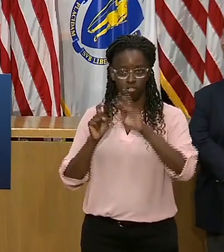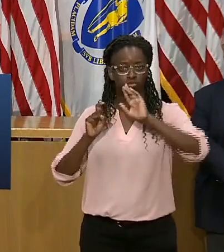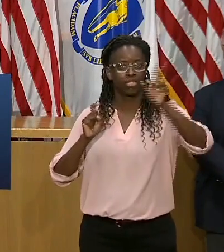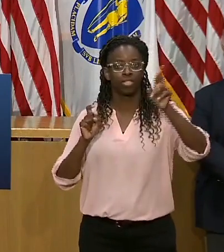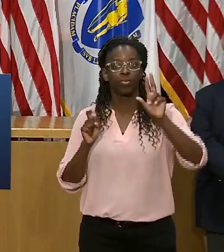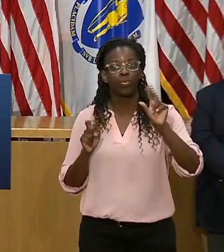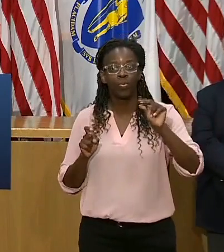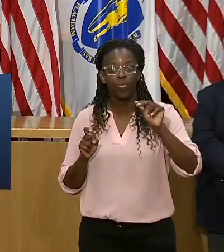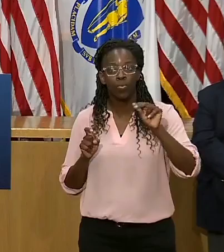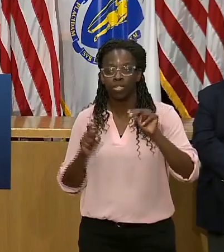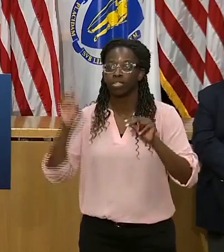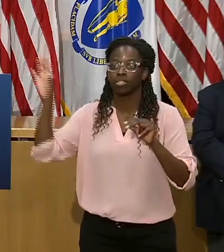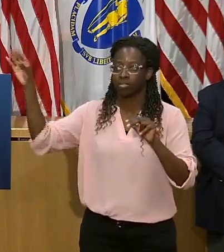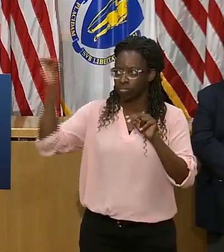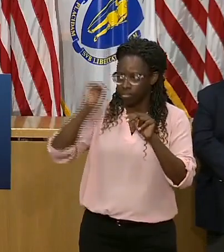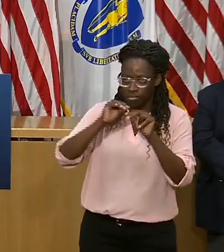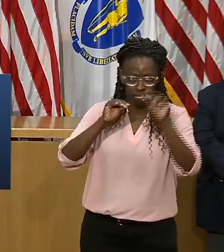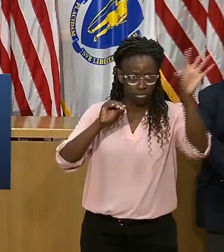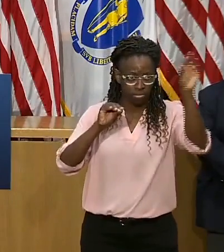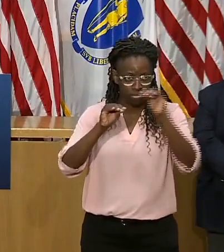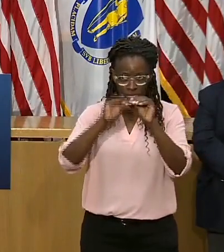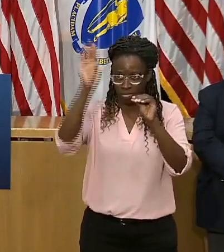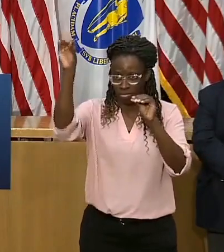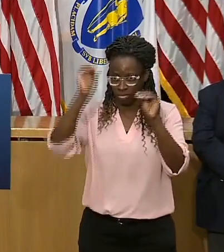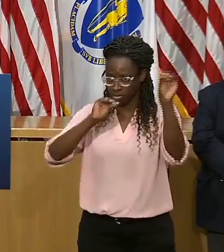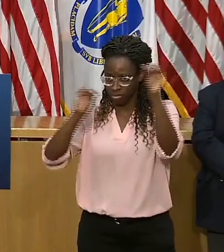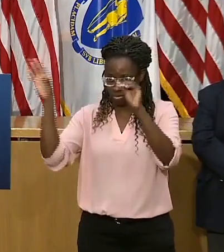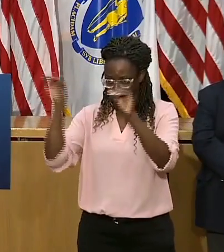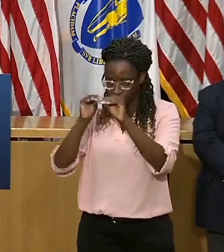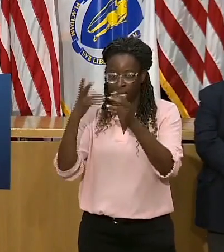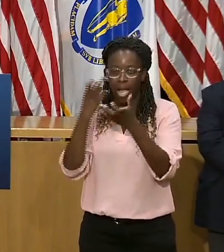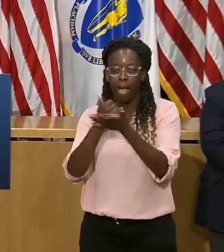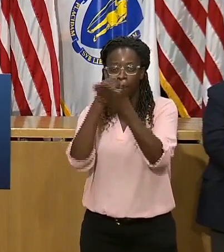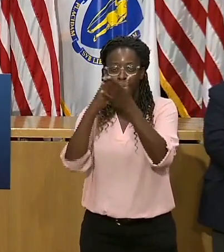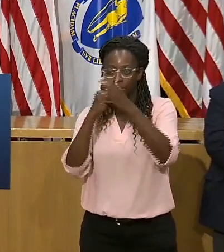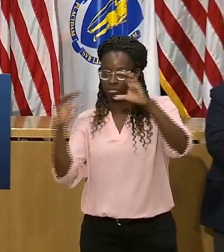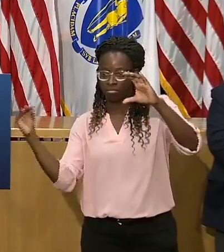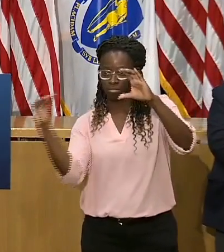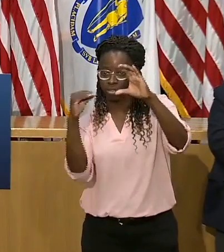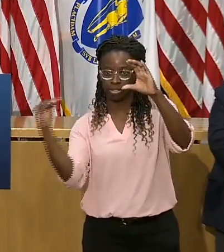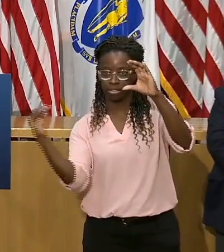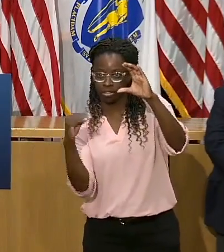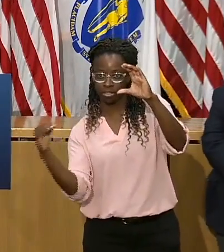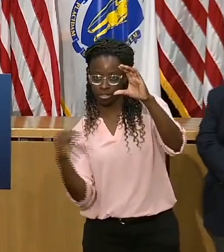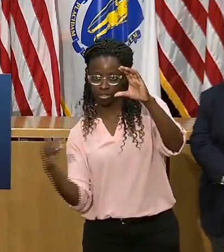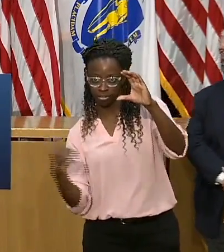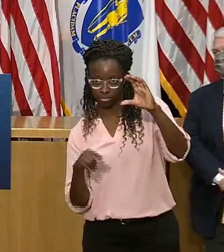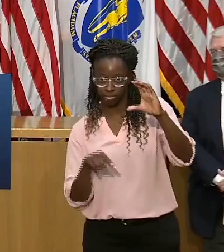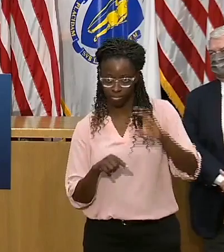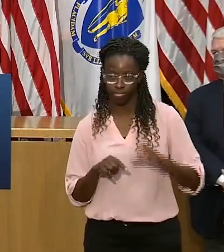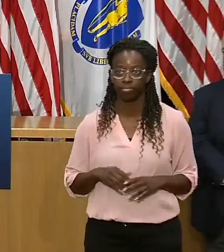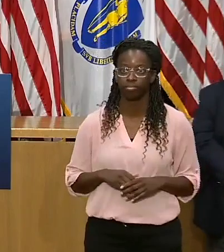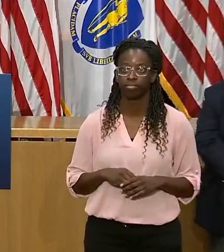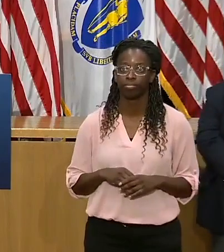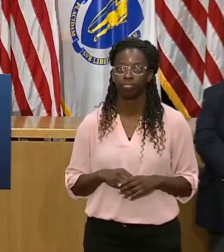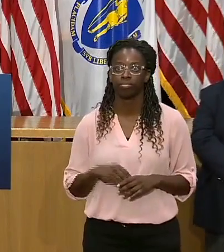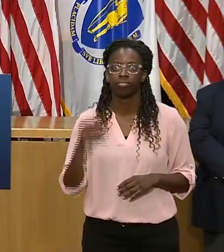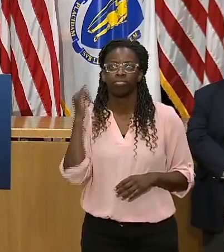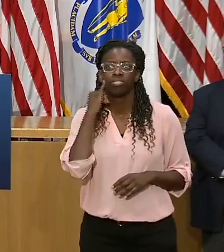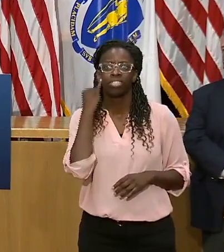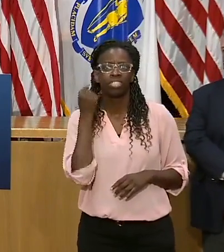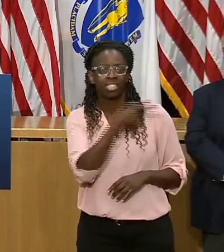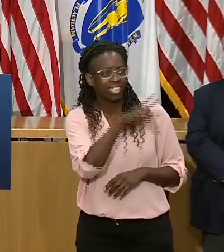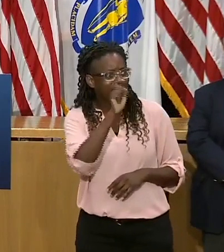have very specific questions about that, can you take them up with the folks in A&F, because